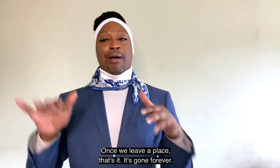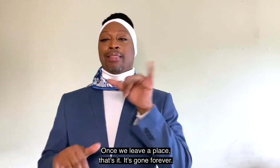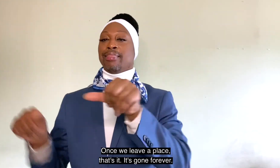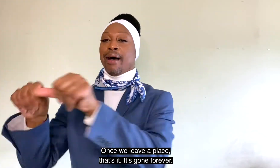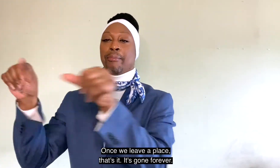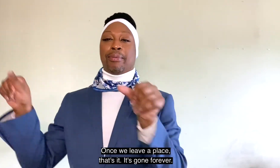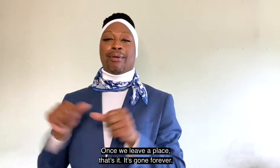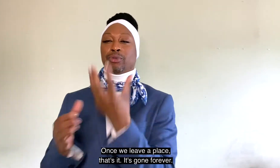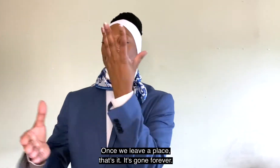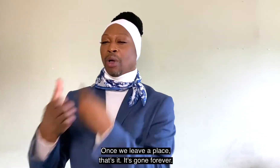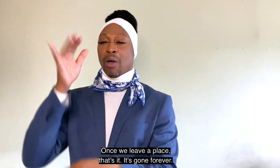It's gone forever.